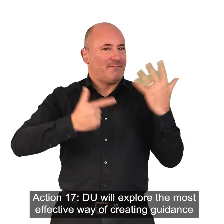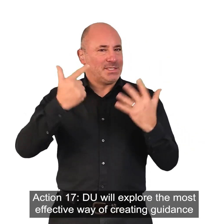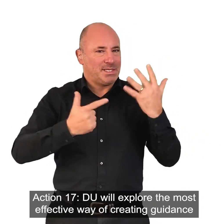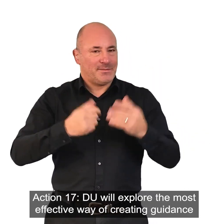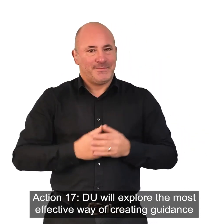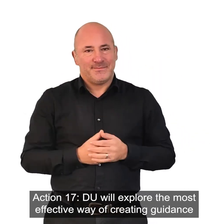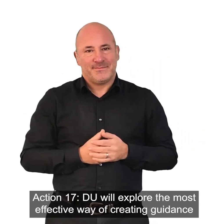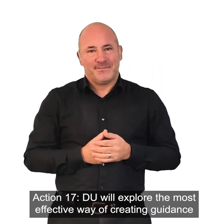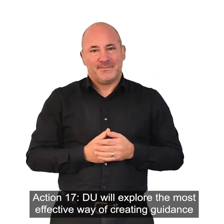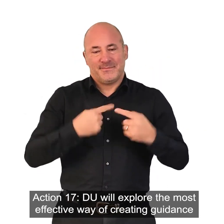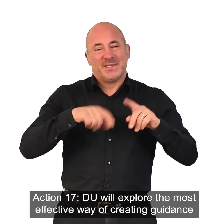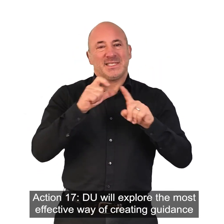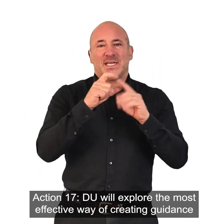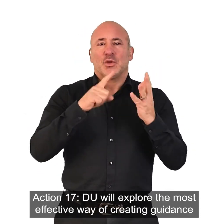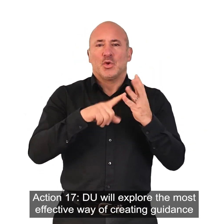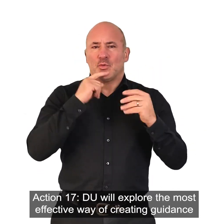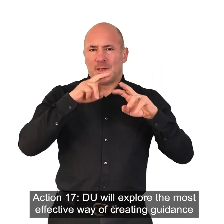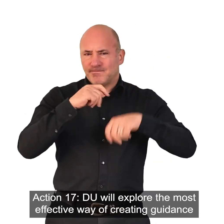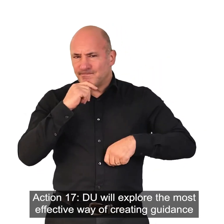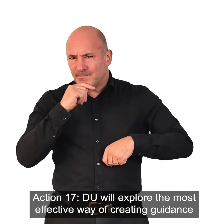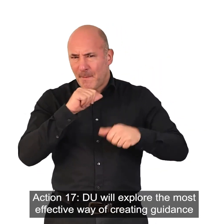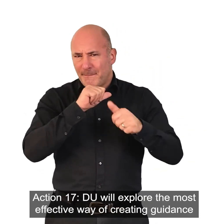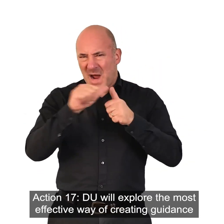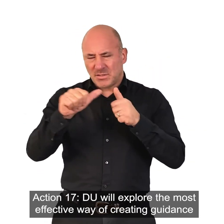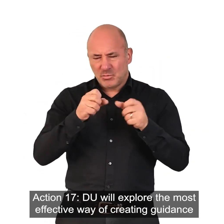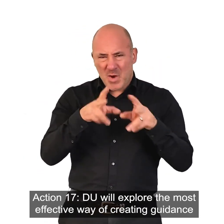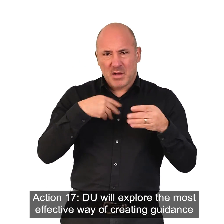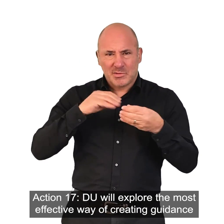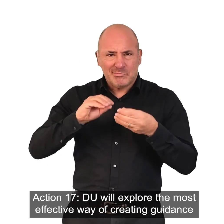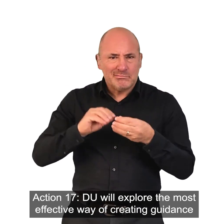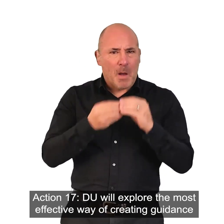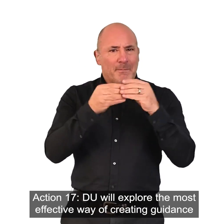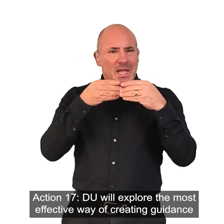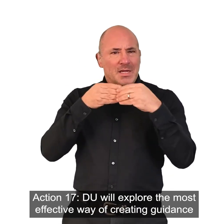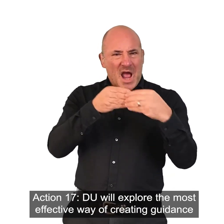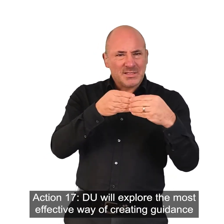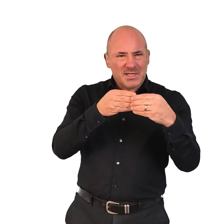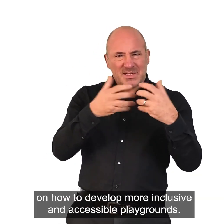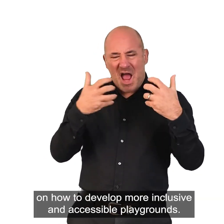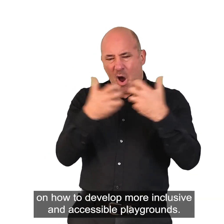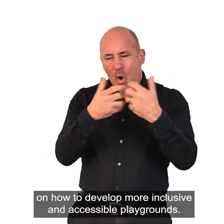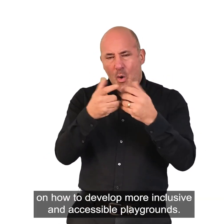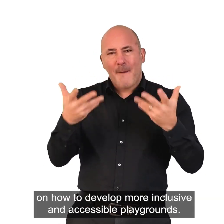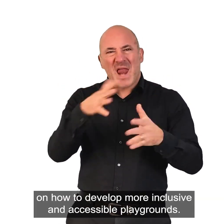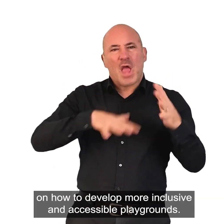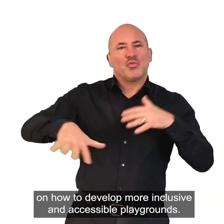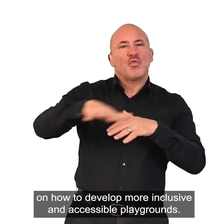DU will explore the most effective way of creating guidance on how to develop more